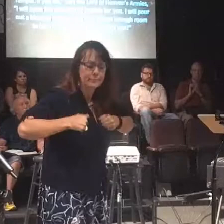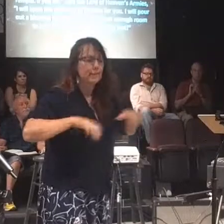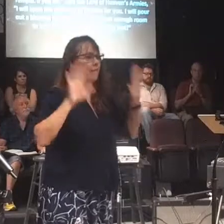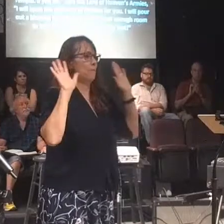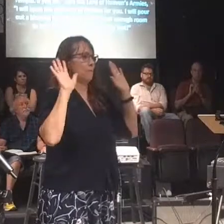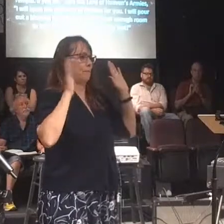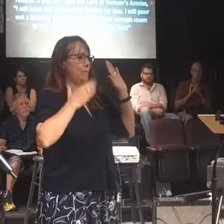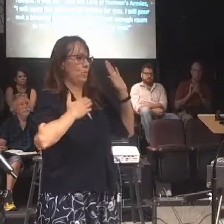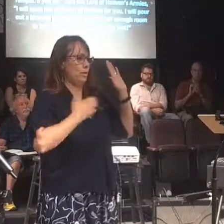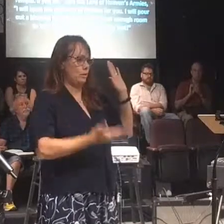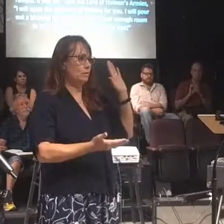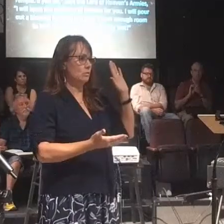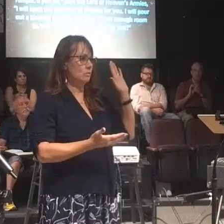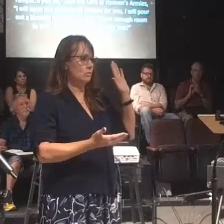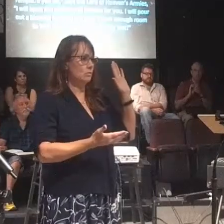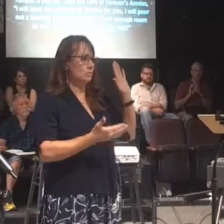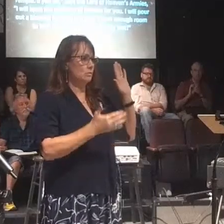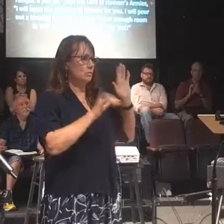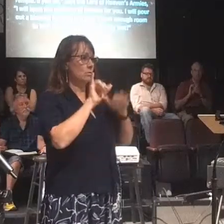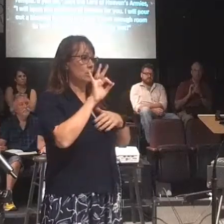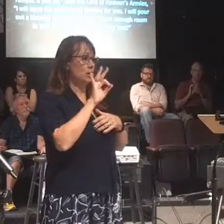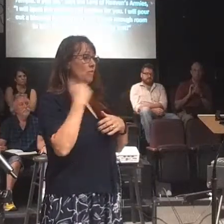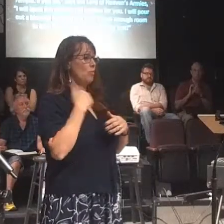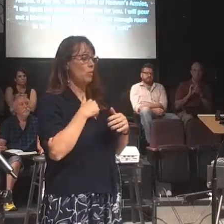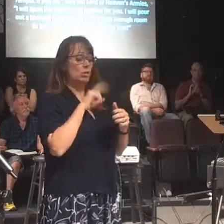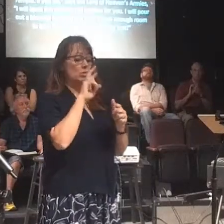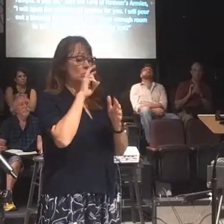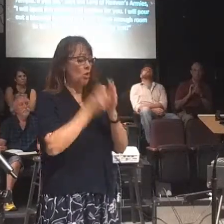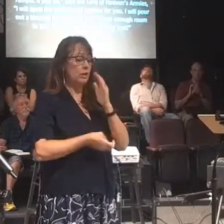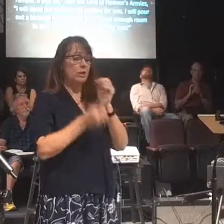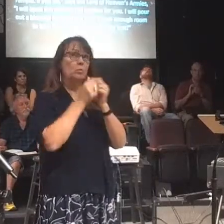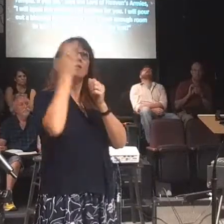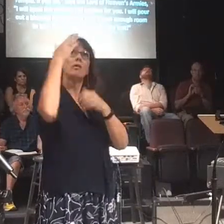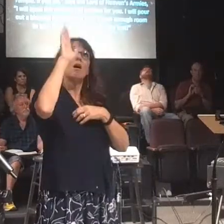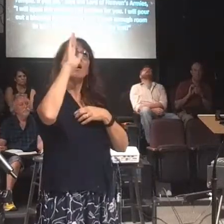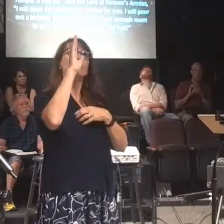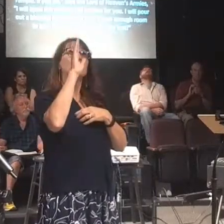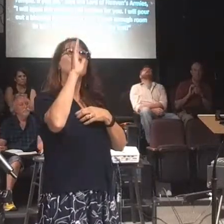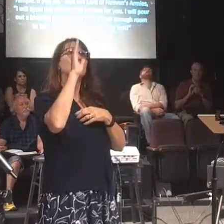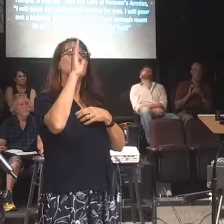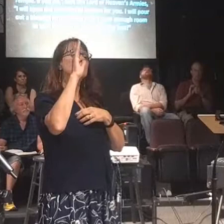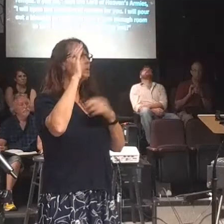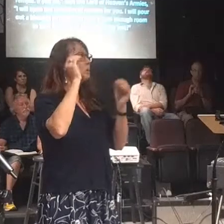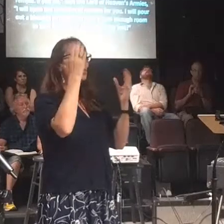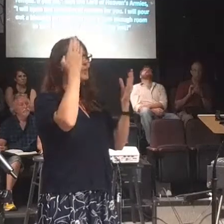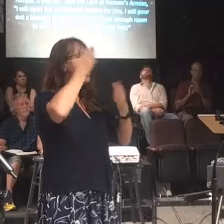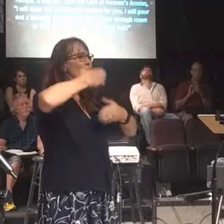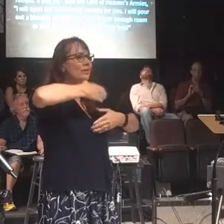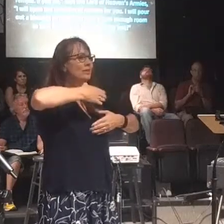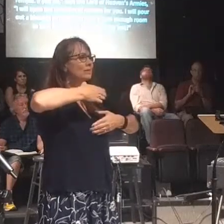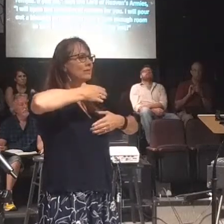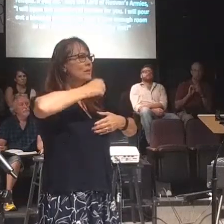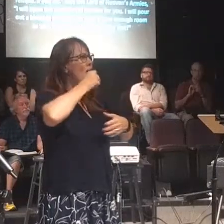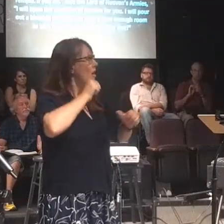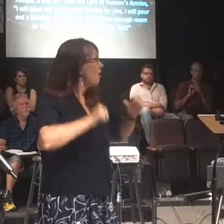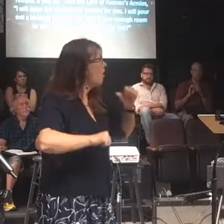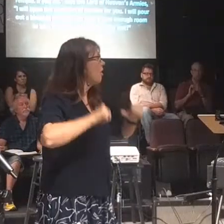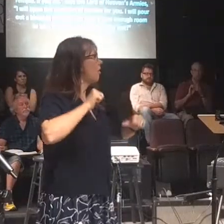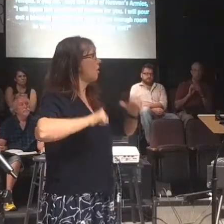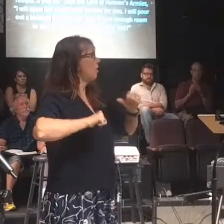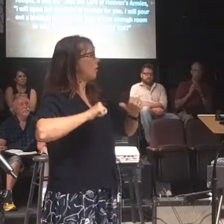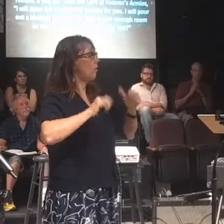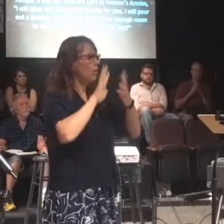God, darkness goes away. That sense of incompleteness, even though outwardly we can